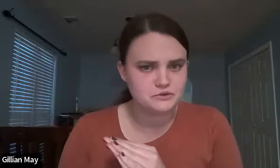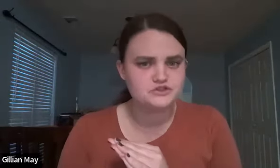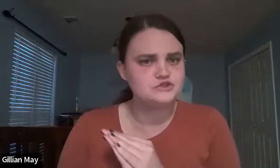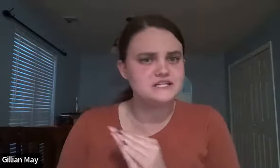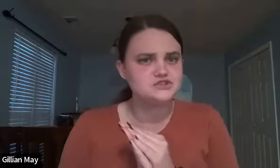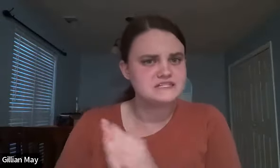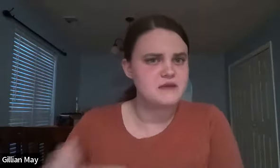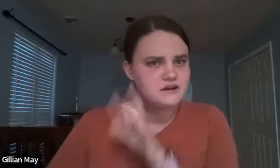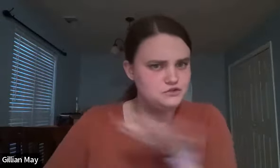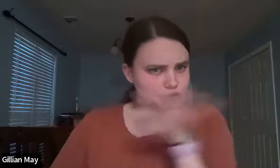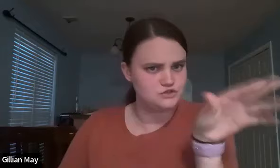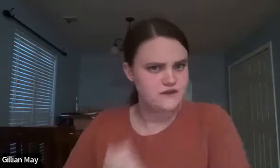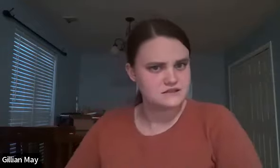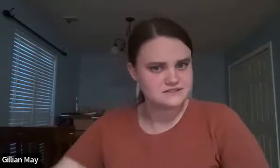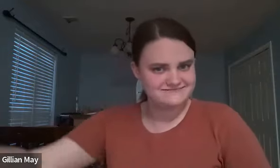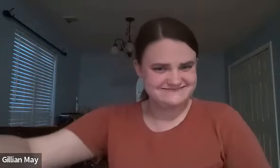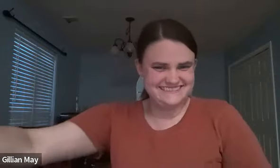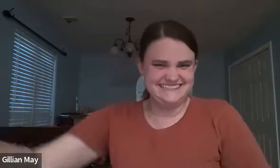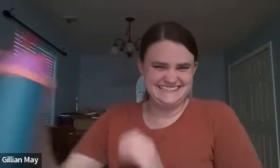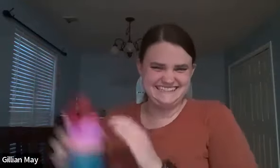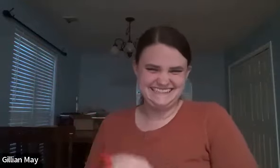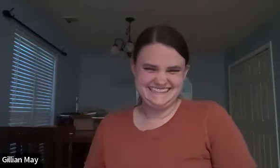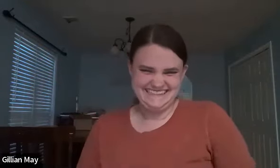people, so do not stress them out if you go too fast.